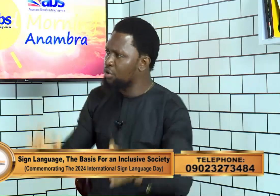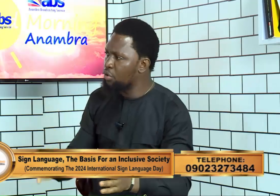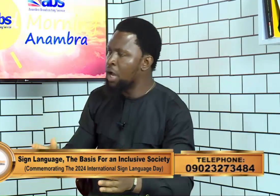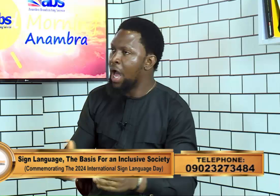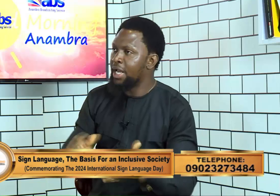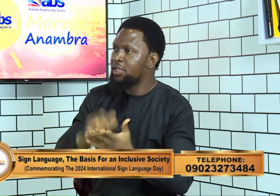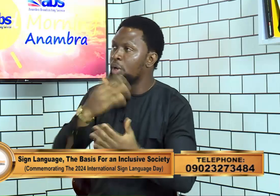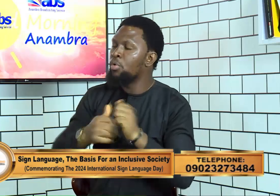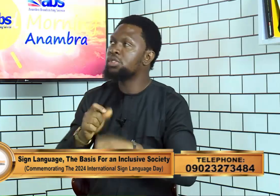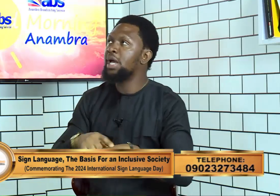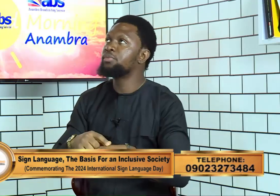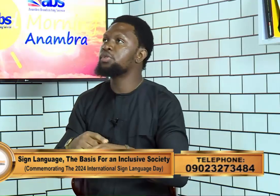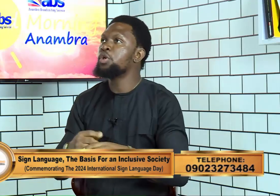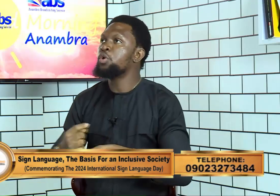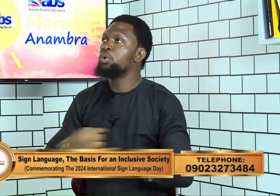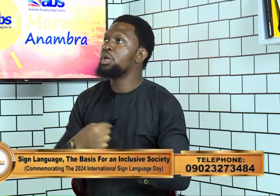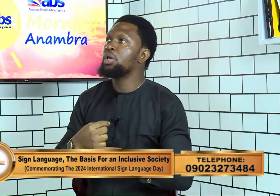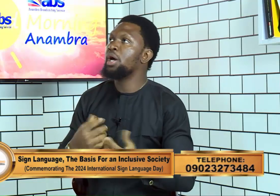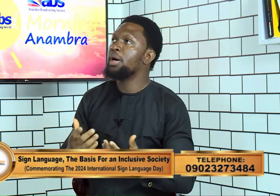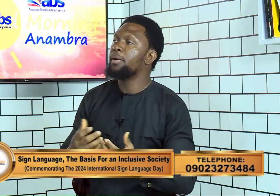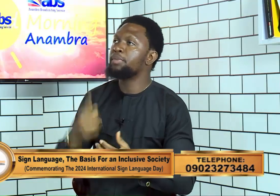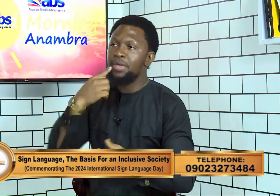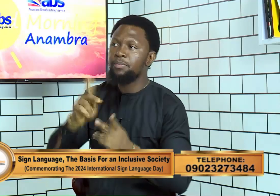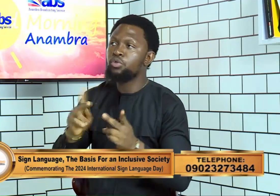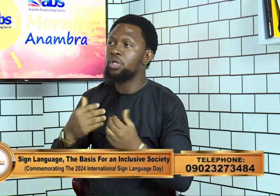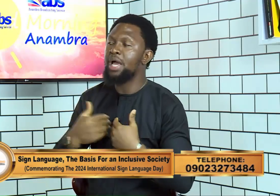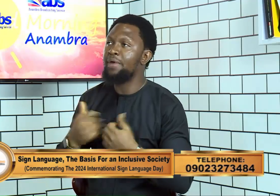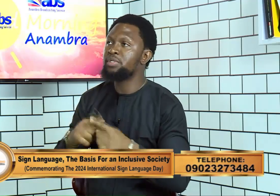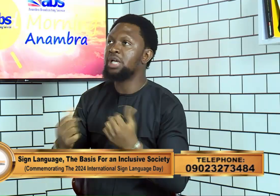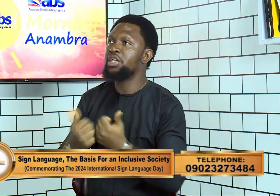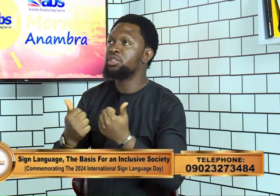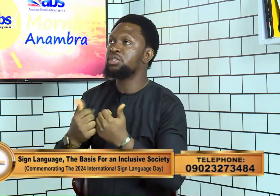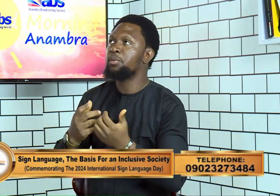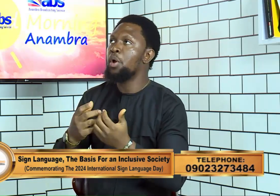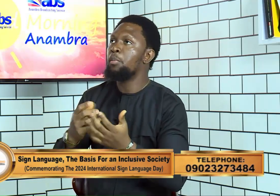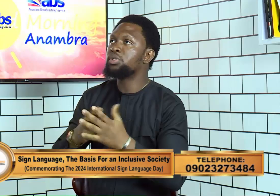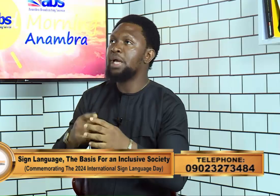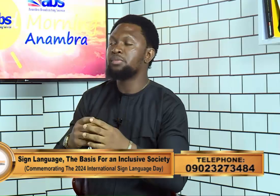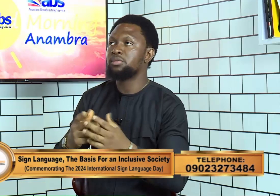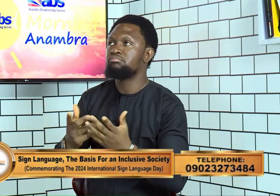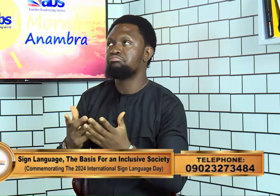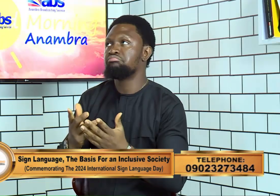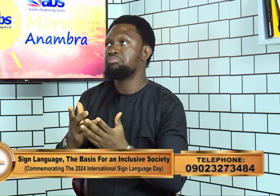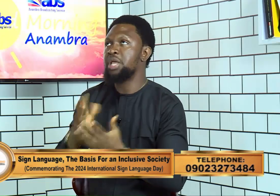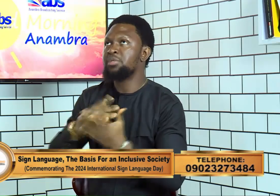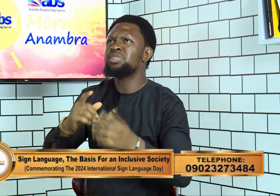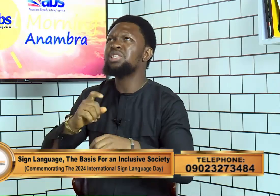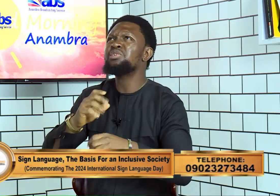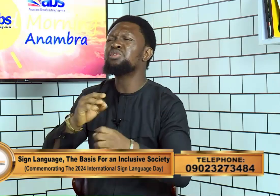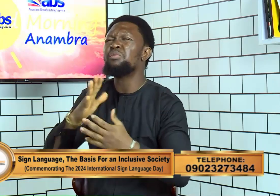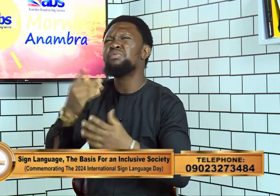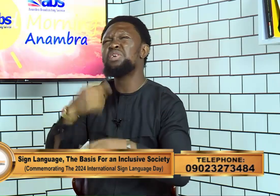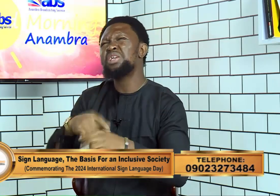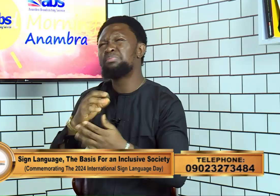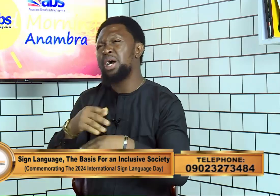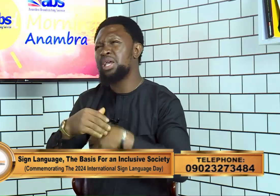it and go. And that's why most times deaf people usually have these challenges. Most times, there are